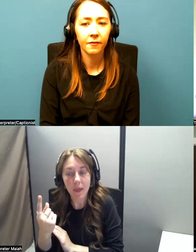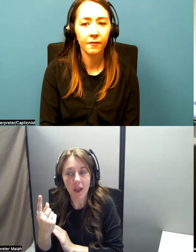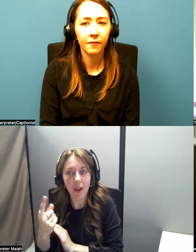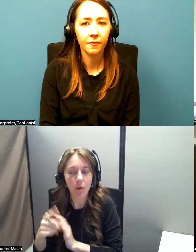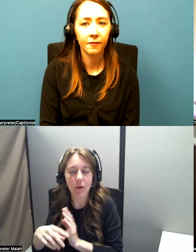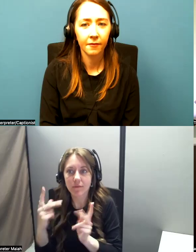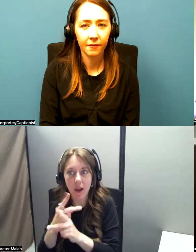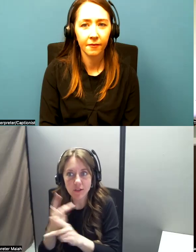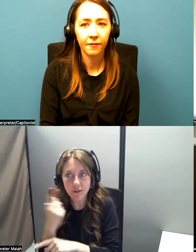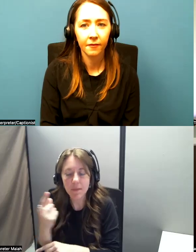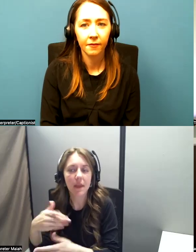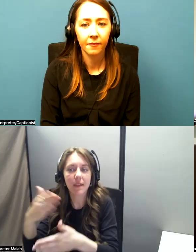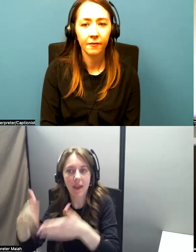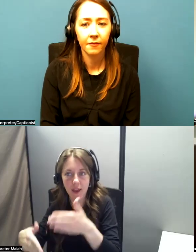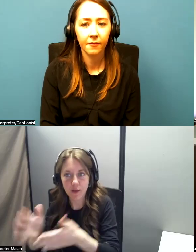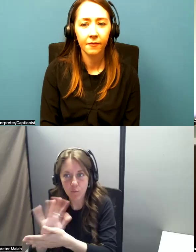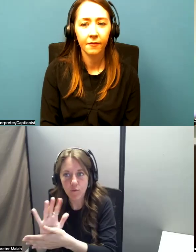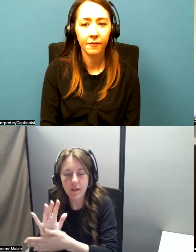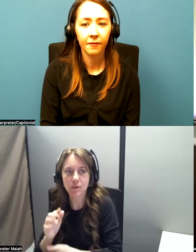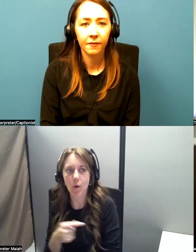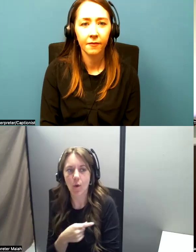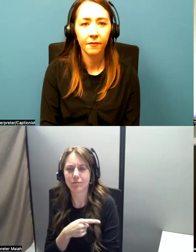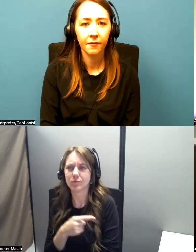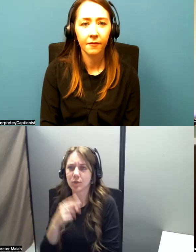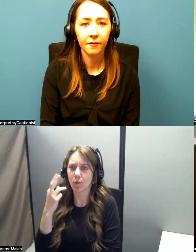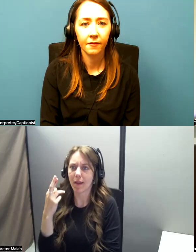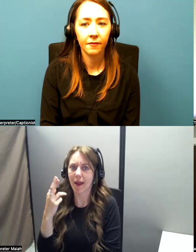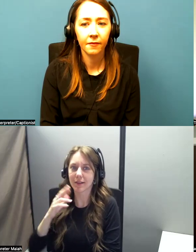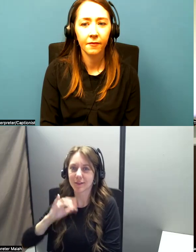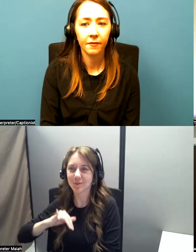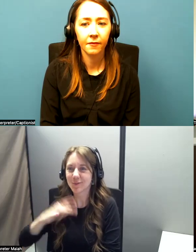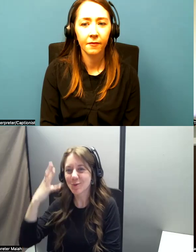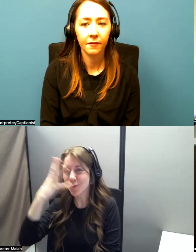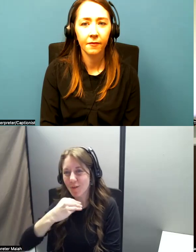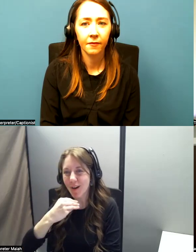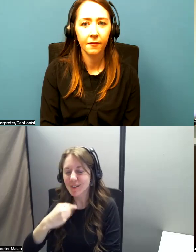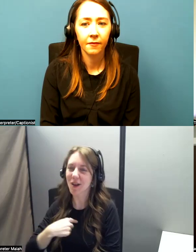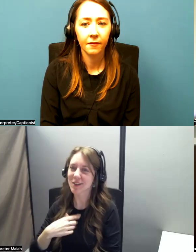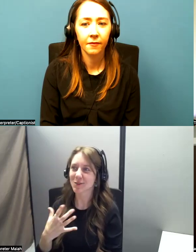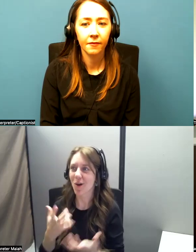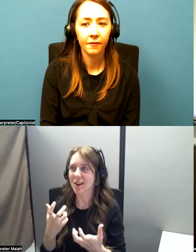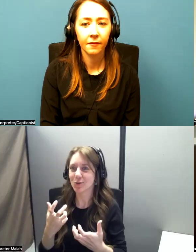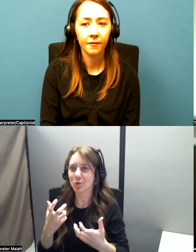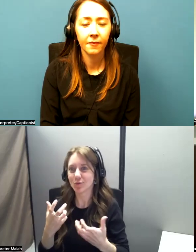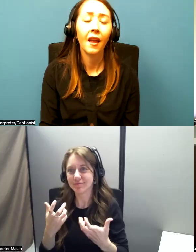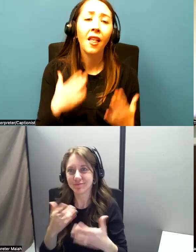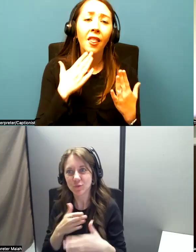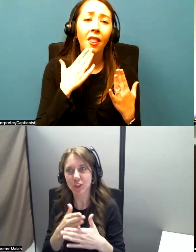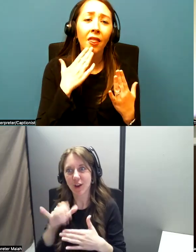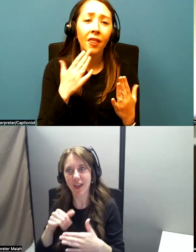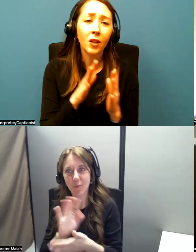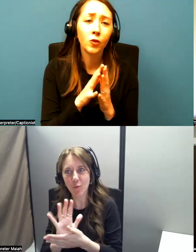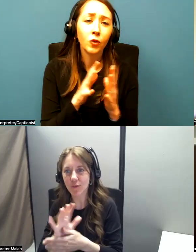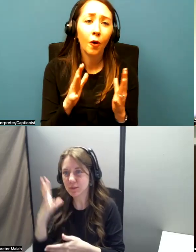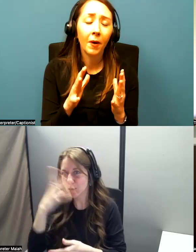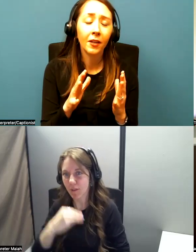her realize it was just beautiful. So I just wanted to put that out there for Bali and for you. Thank you so